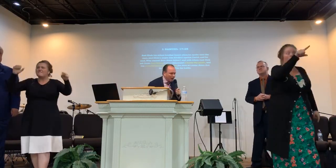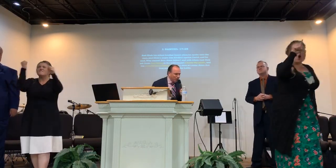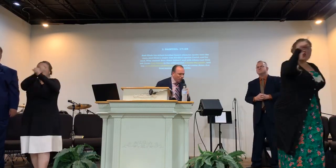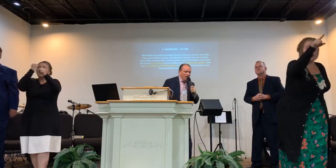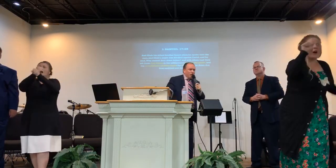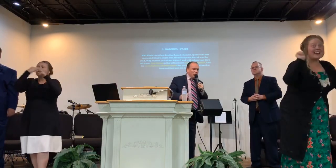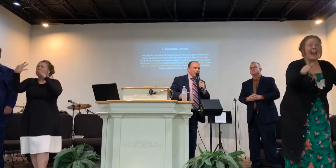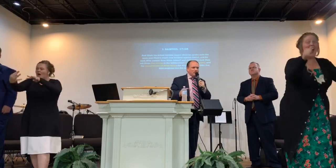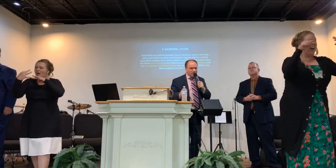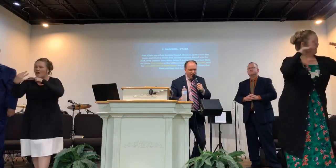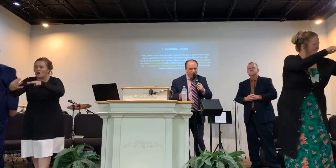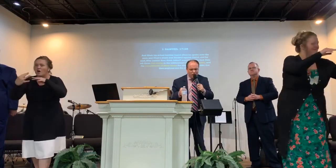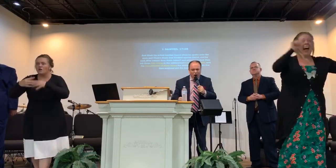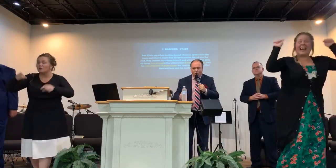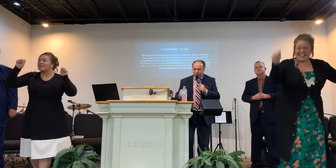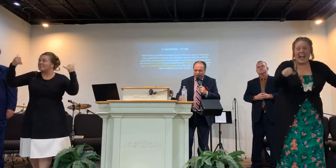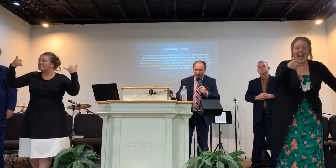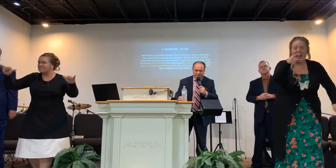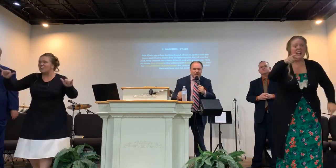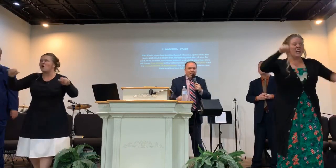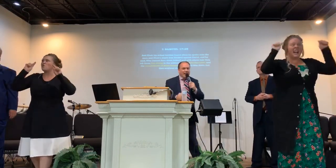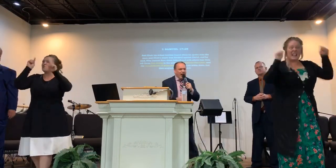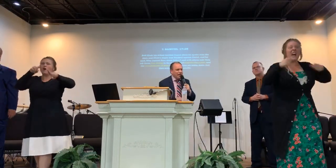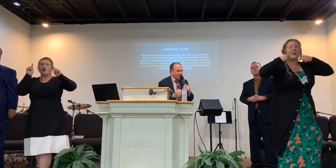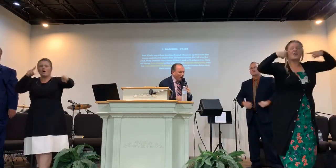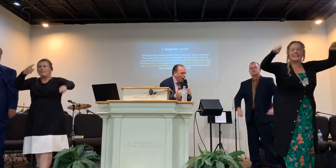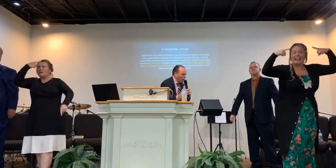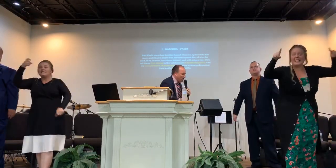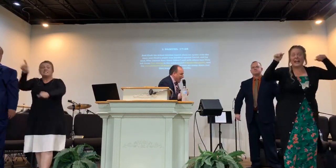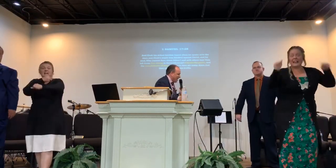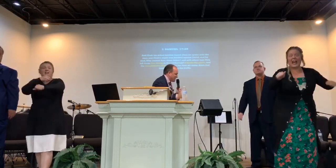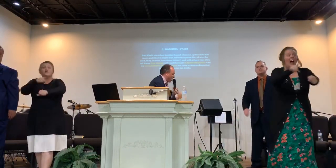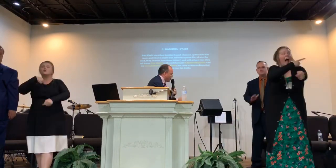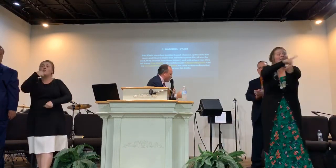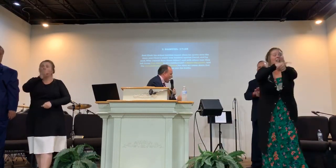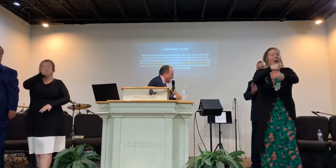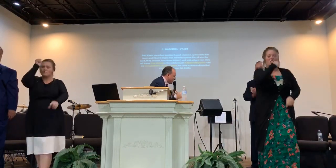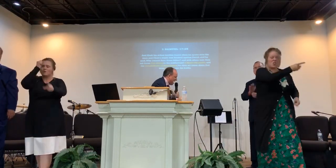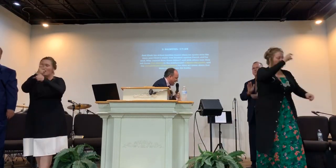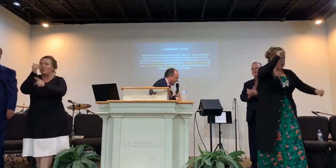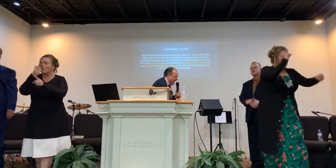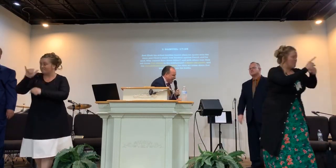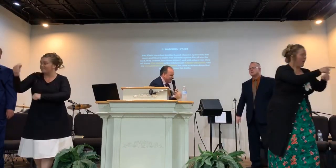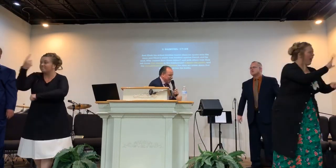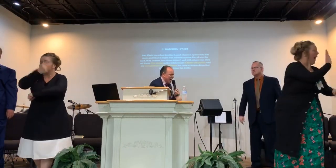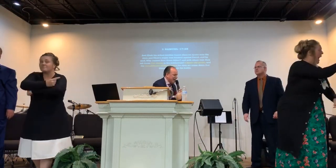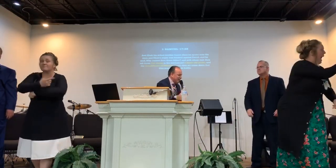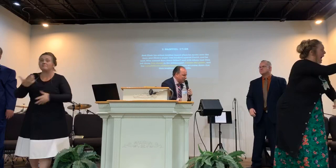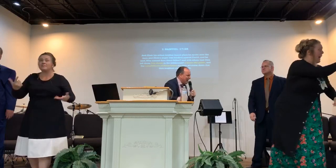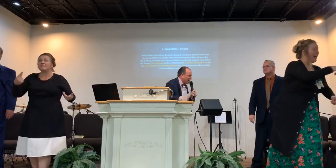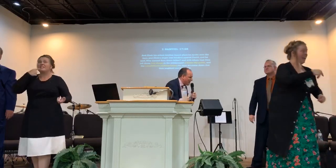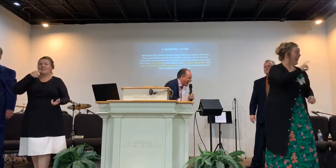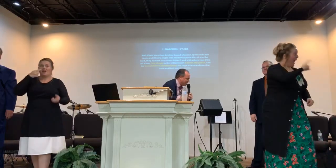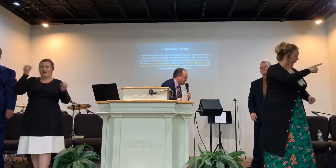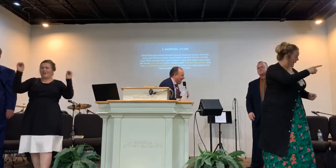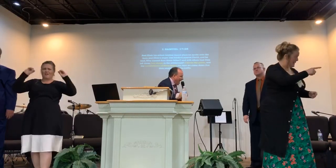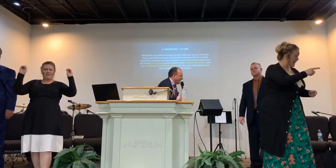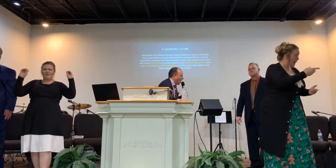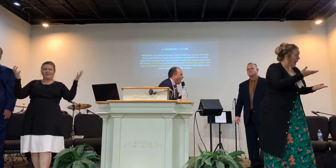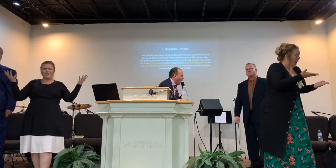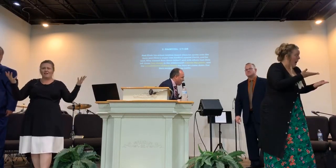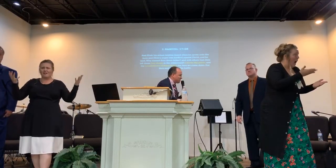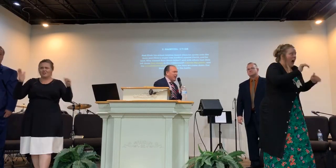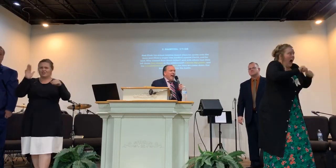the battle. You can still go, because David told his brother that day. He said, is there not